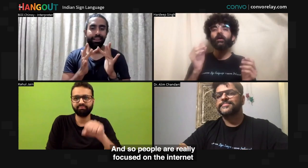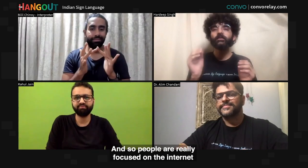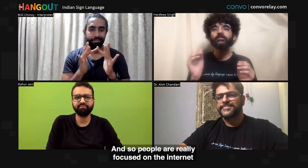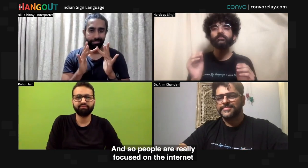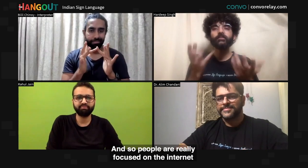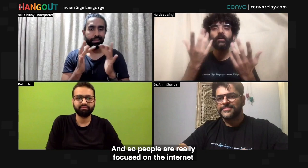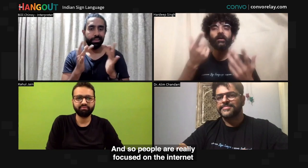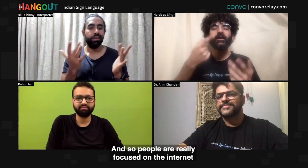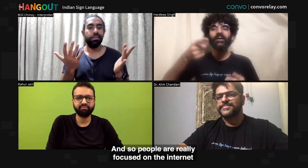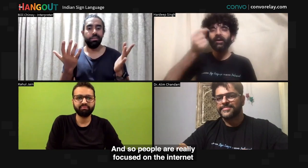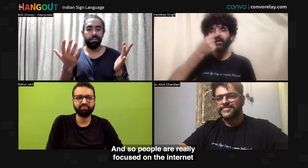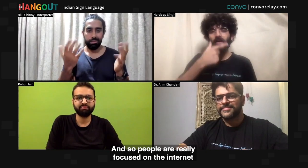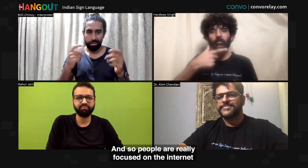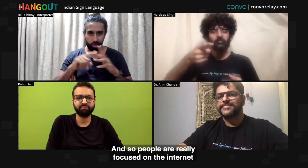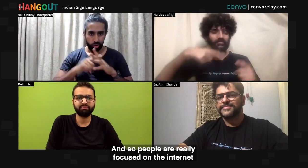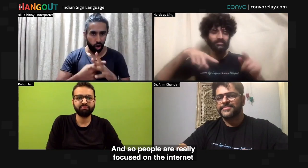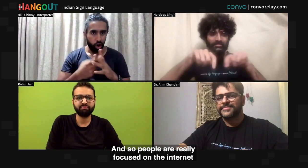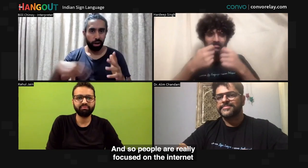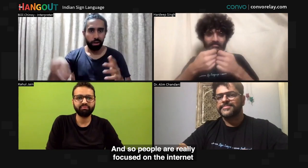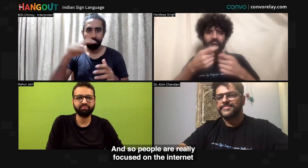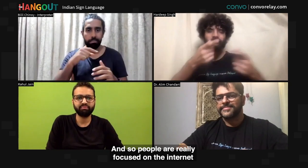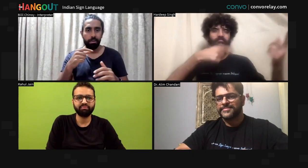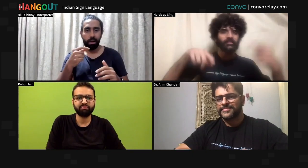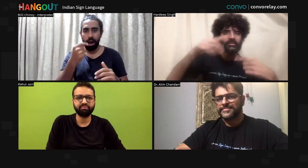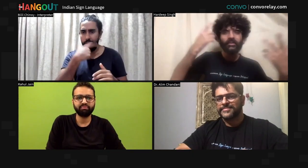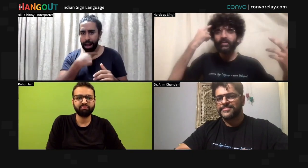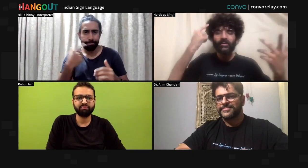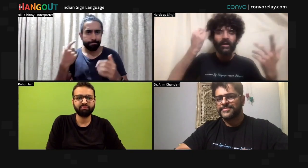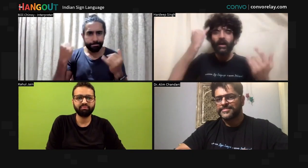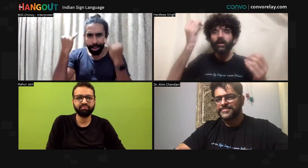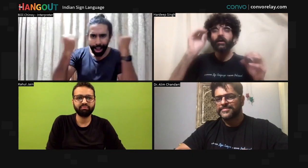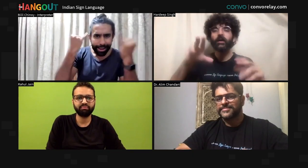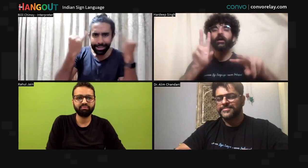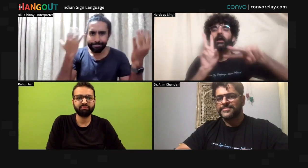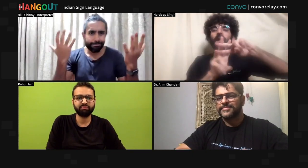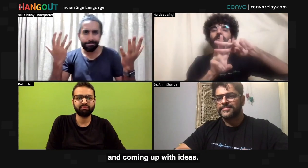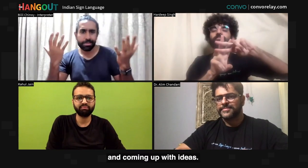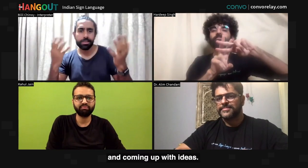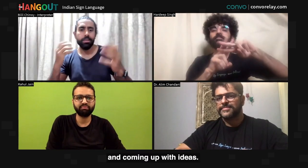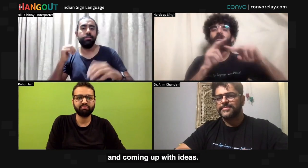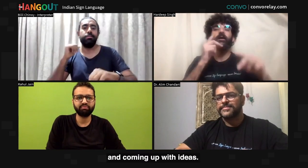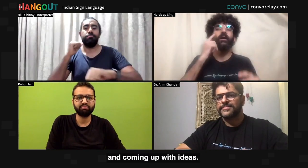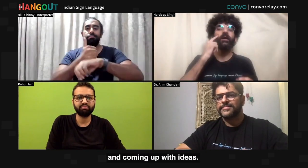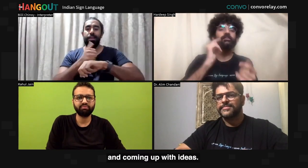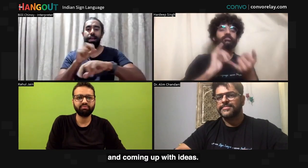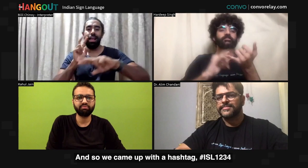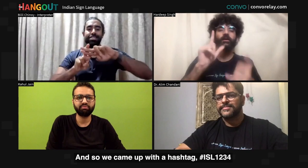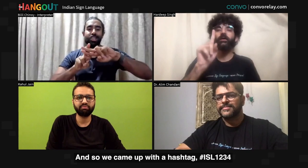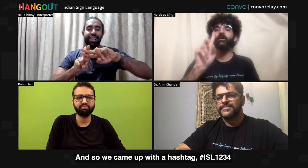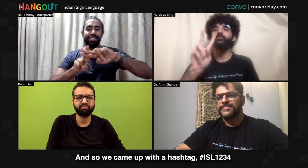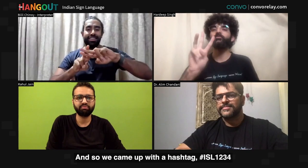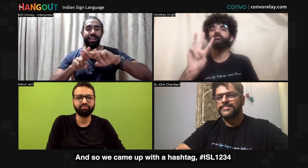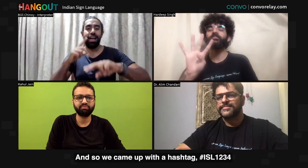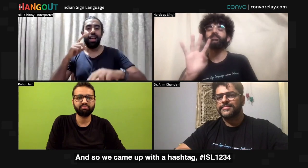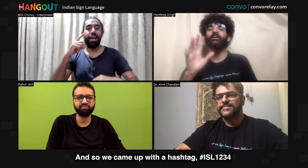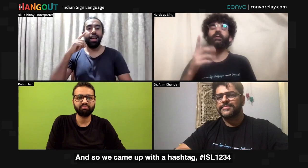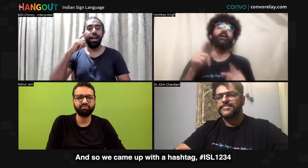people are really focused on the internet and coming up with ideas. And so, we came up with a